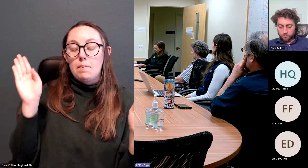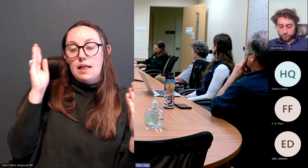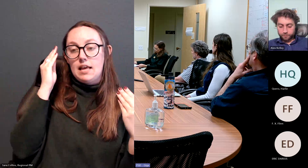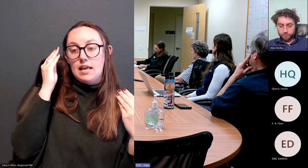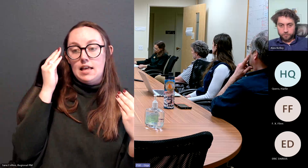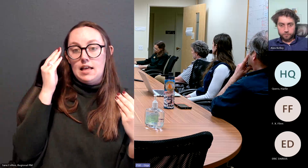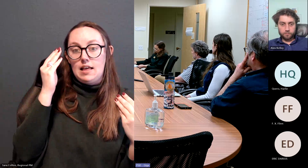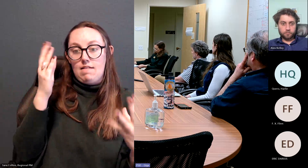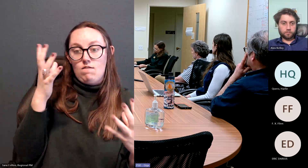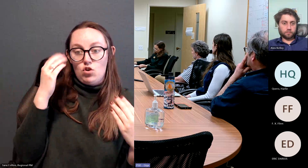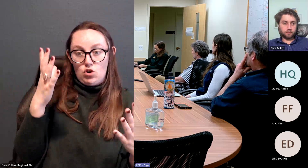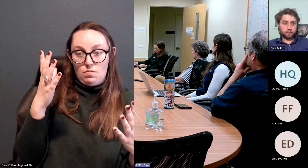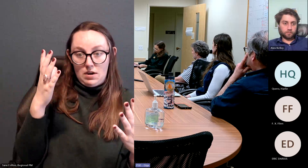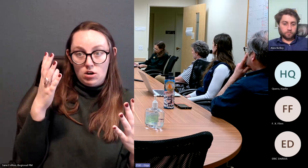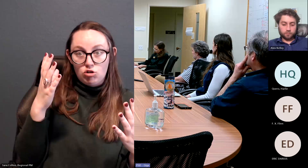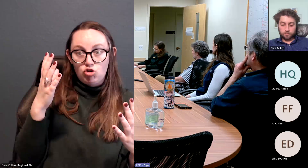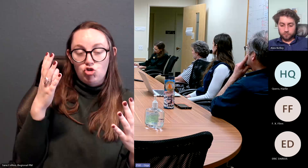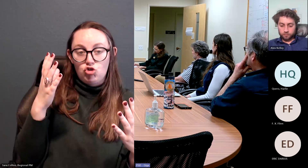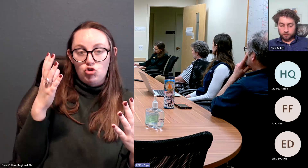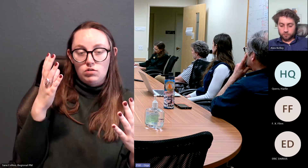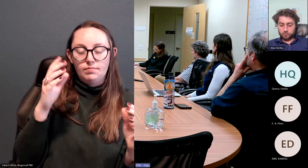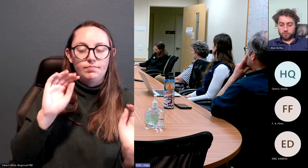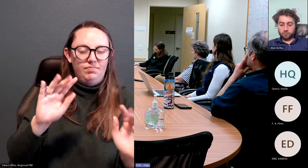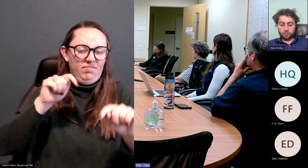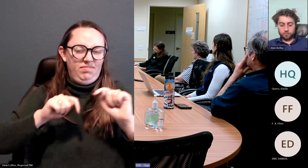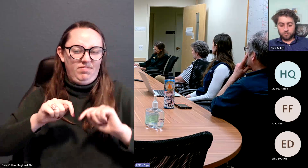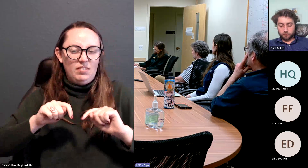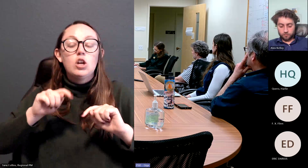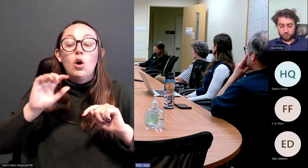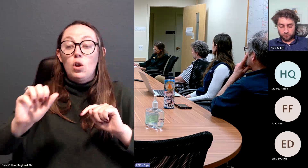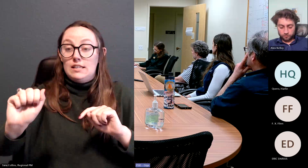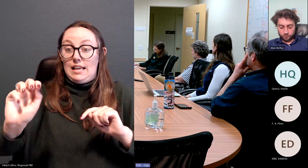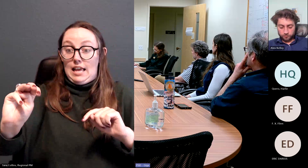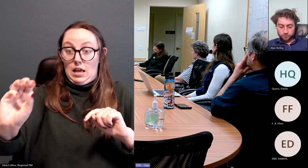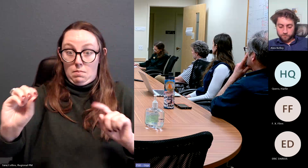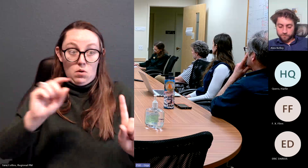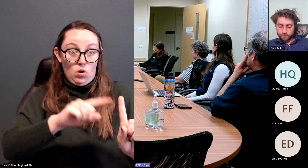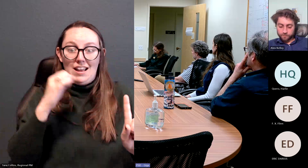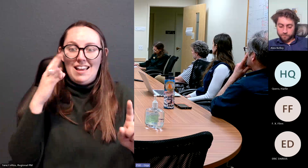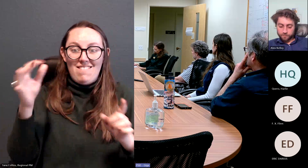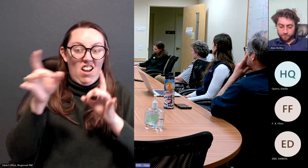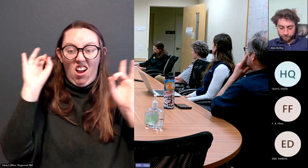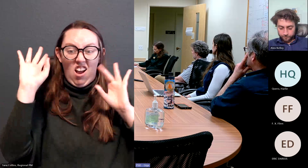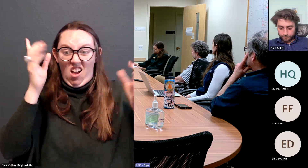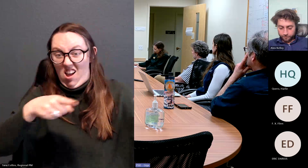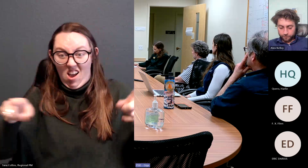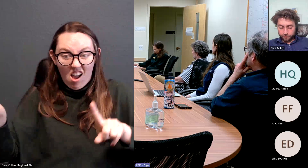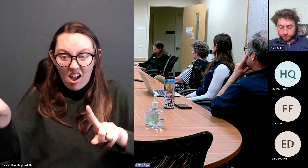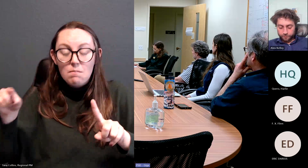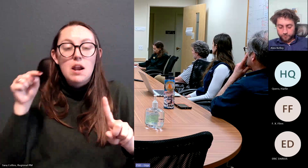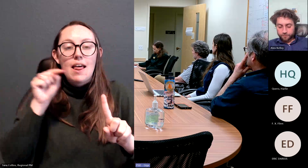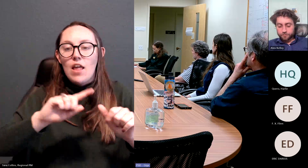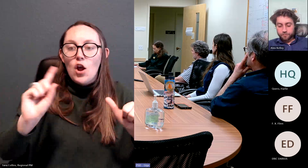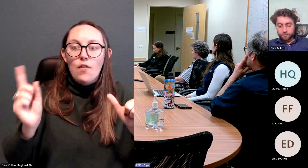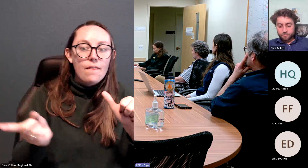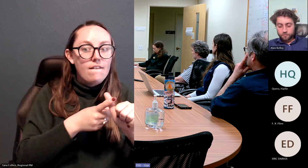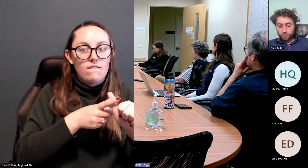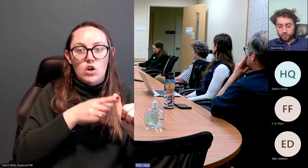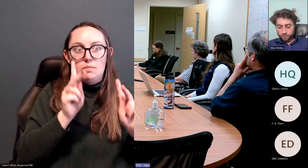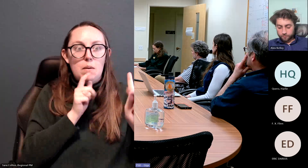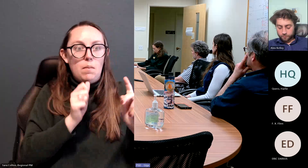vehicle during disasters. They could and should have generators. They could and should have diverse connectivity,